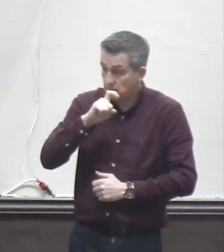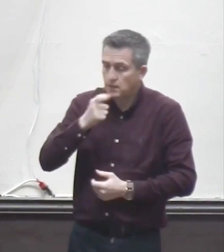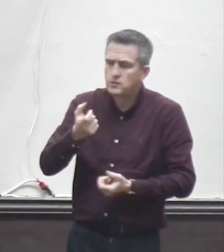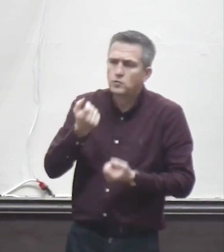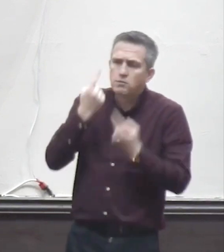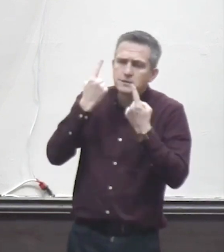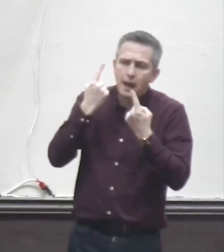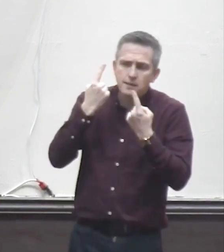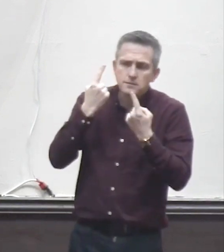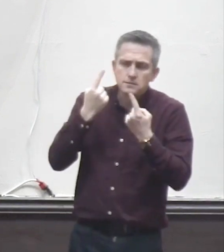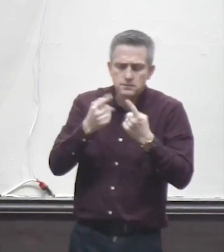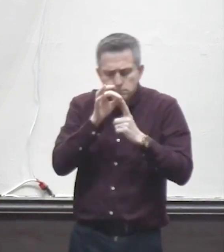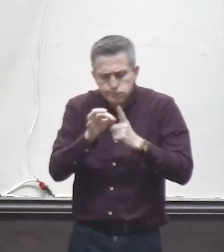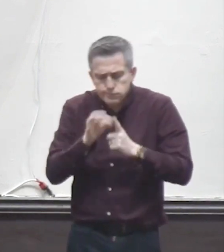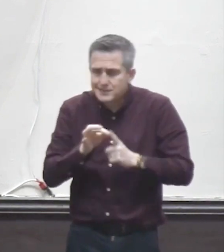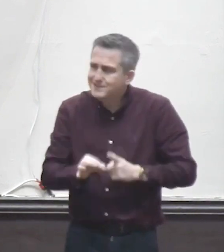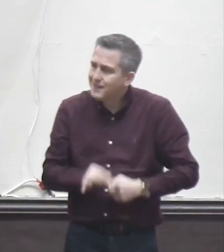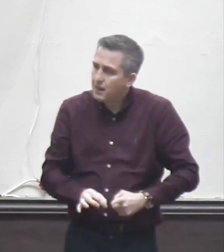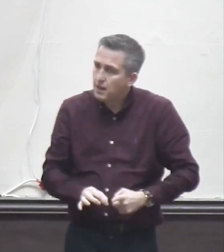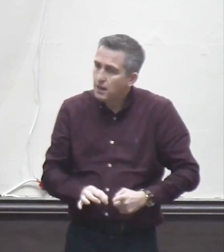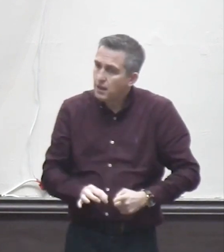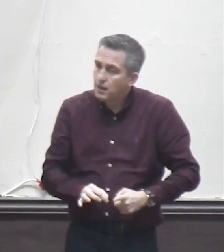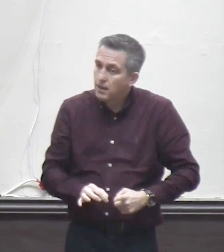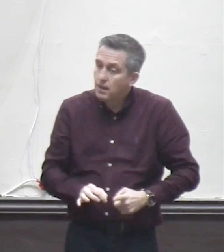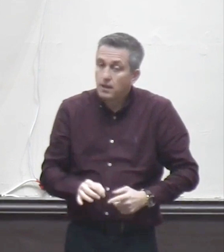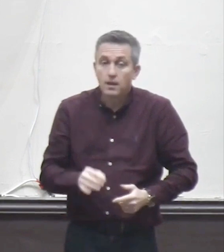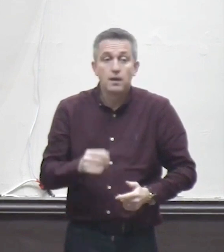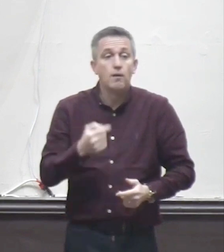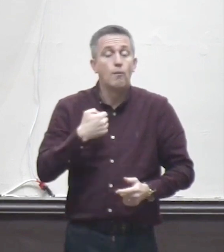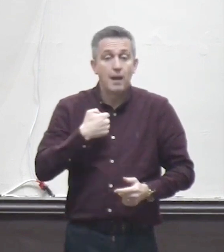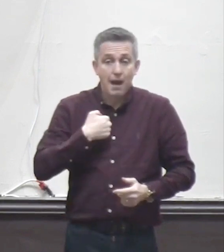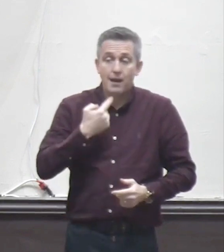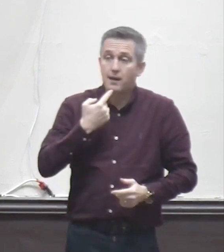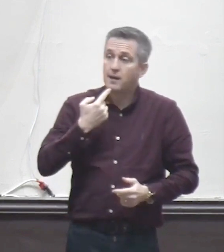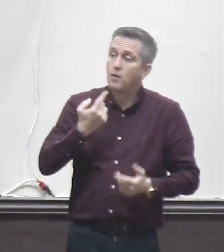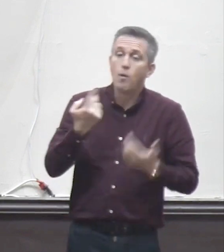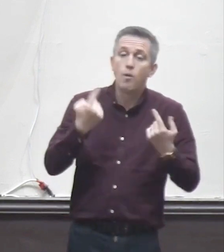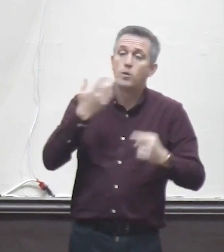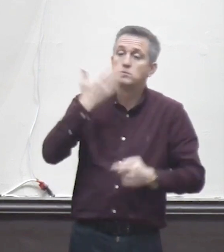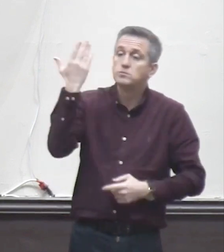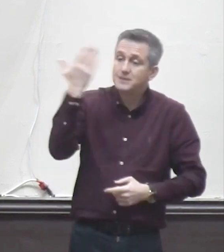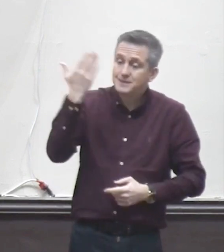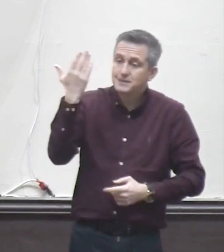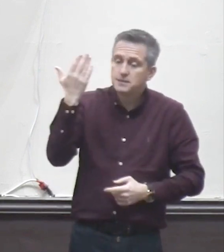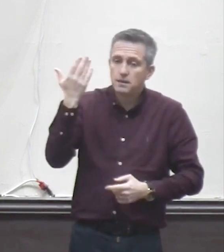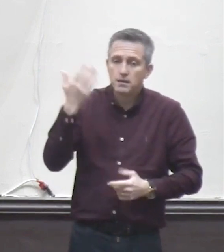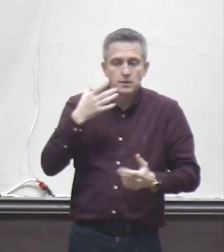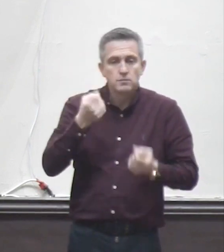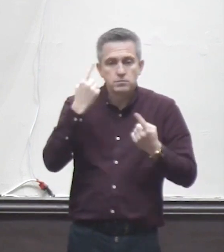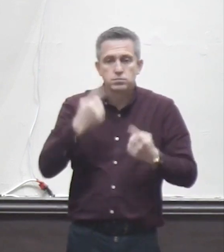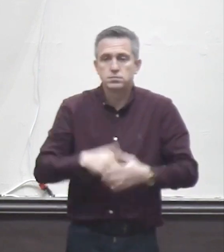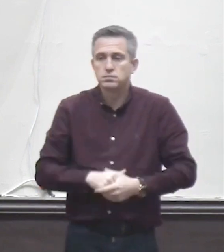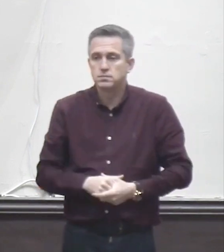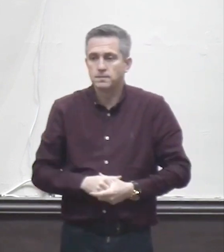what we mean by tawheed and shirk whenever we speak about it. Whenever we speak about it. Sometimes our ulama,